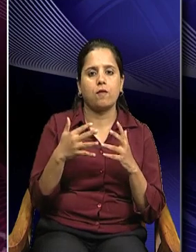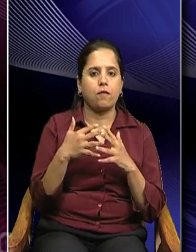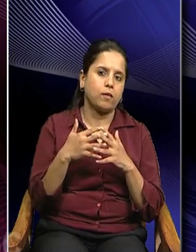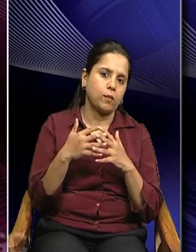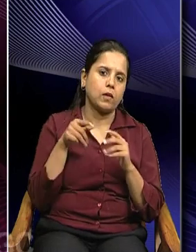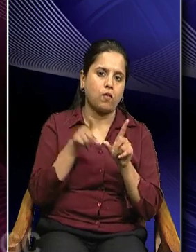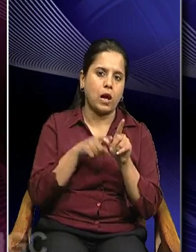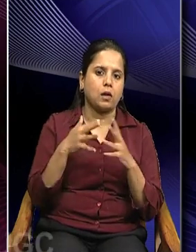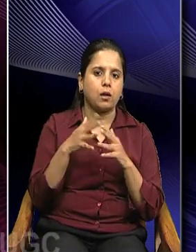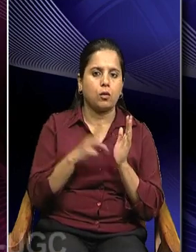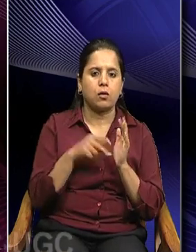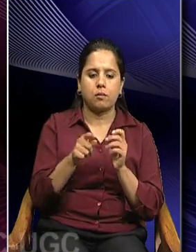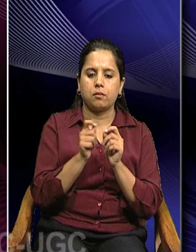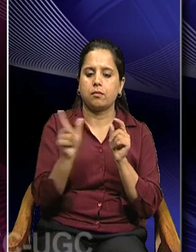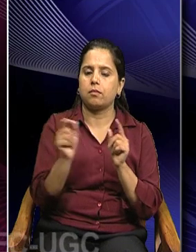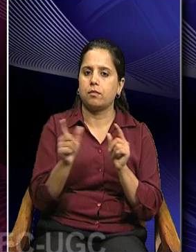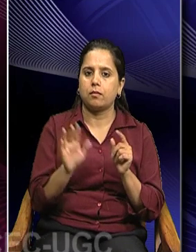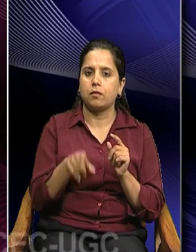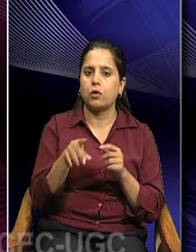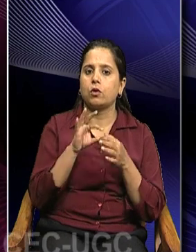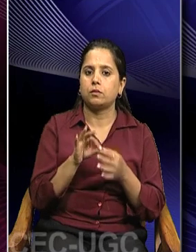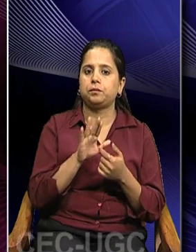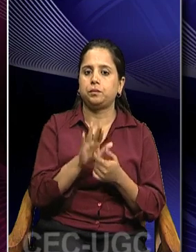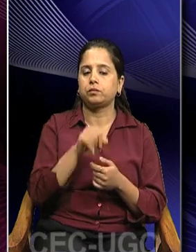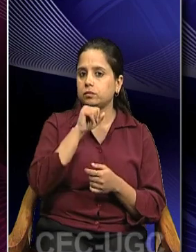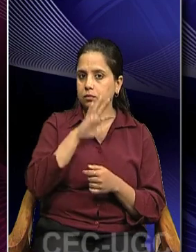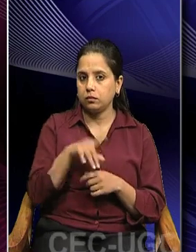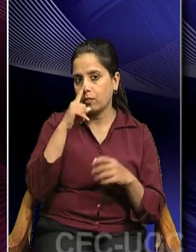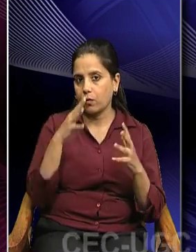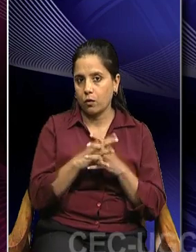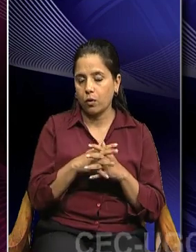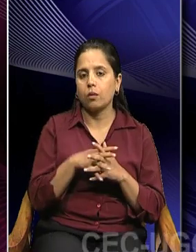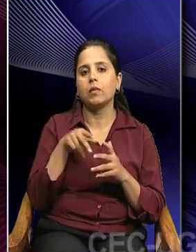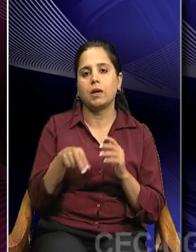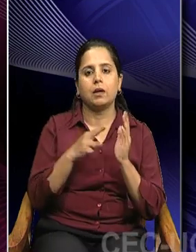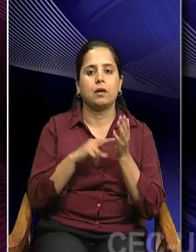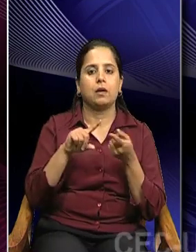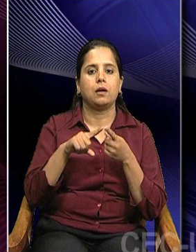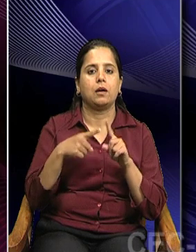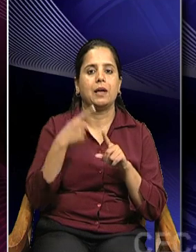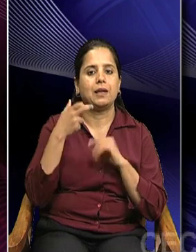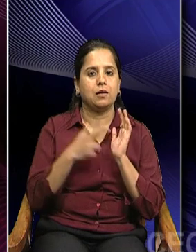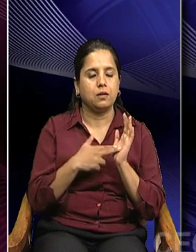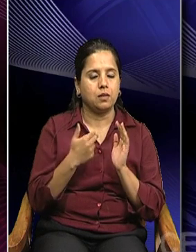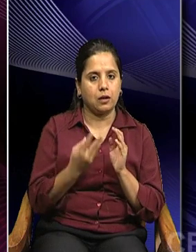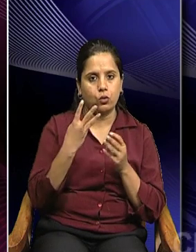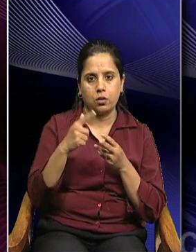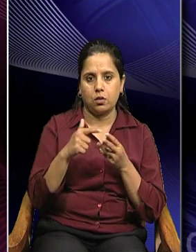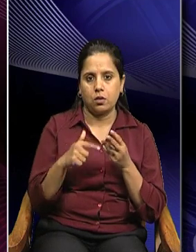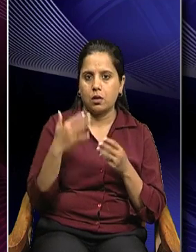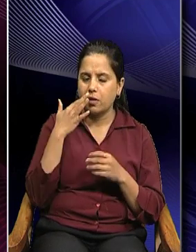YWN. It is an acronym which represents young women and netizens. So, these are the 3